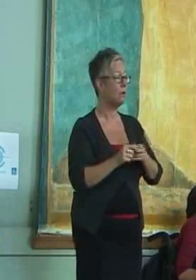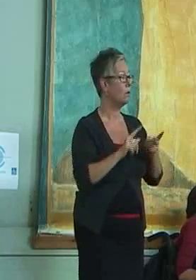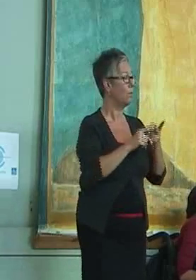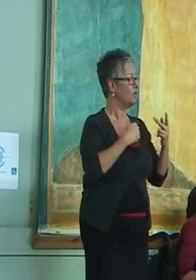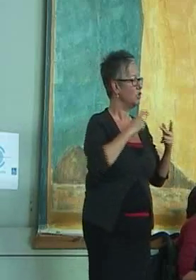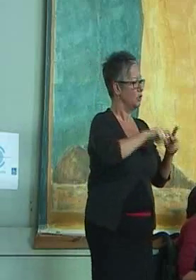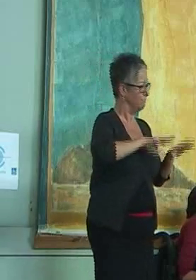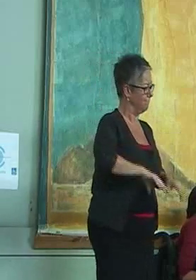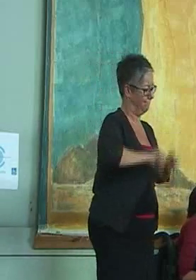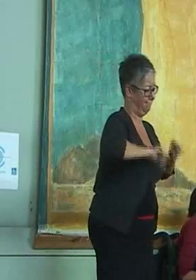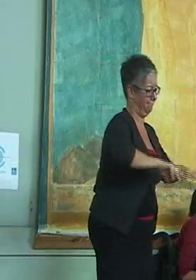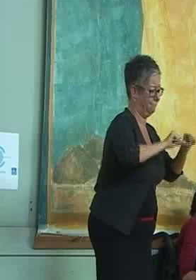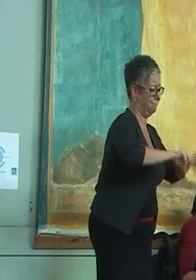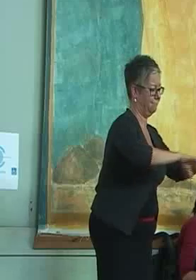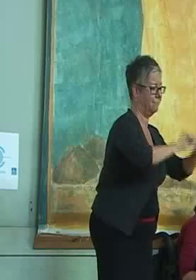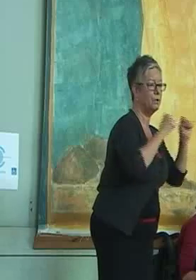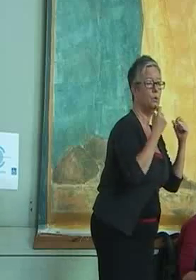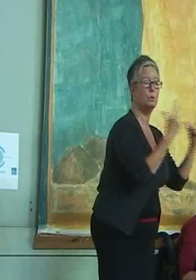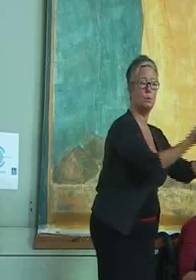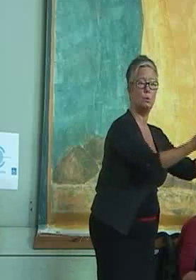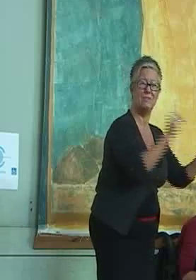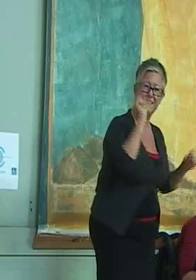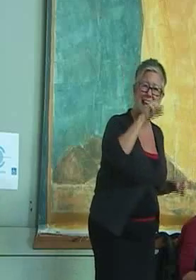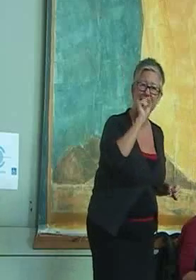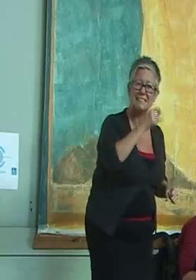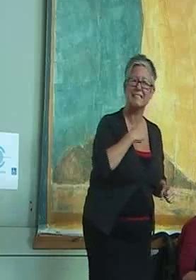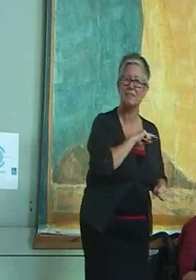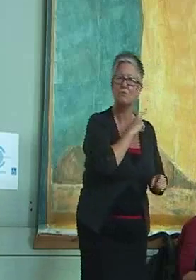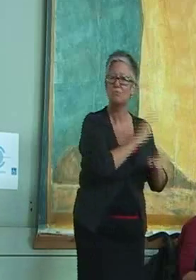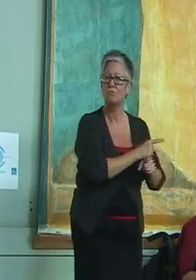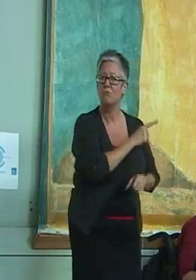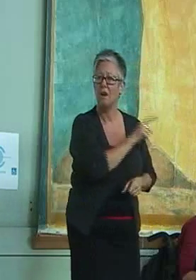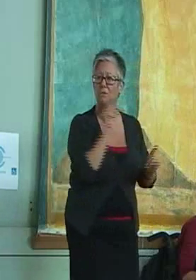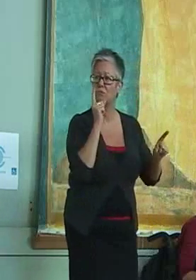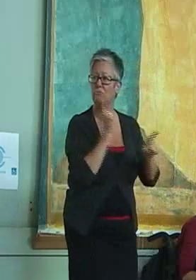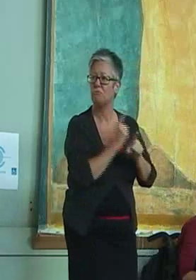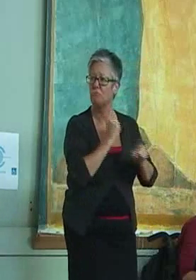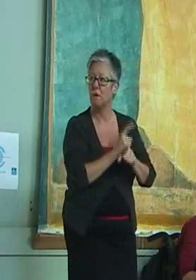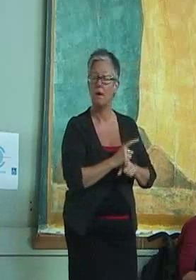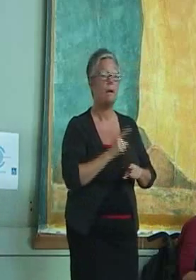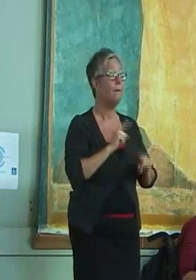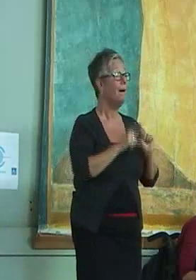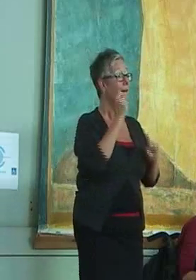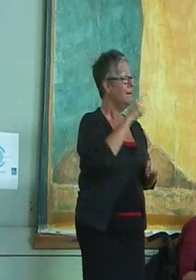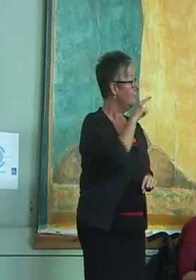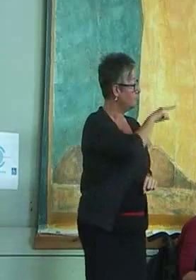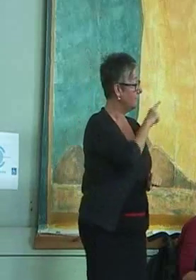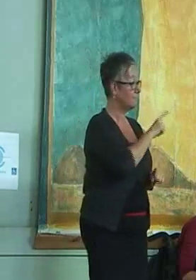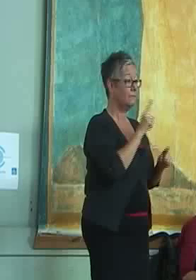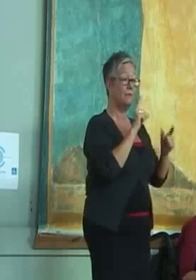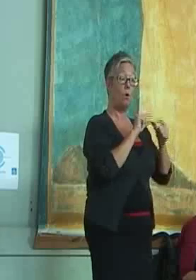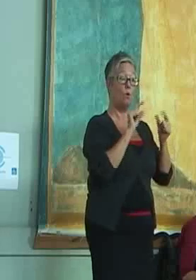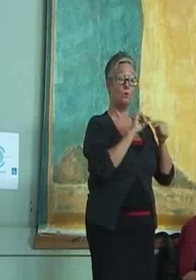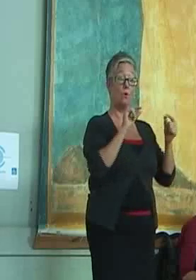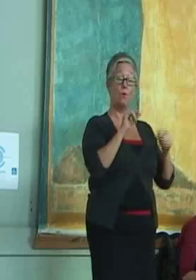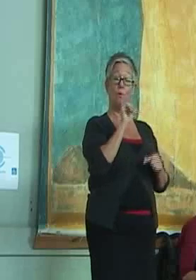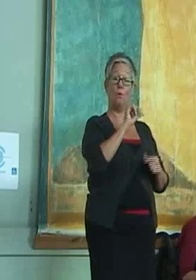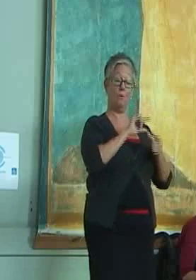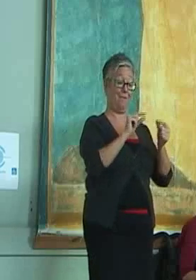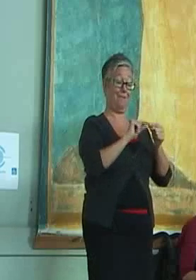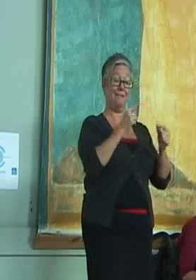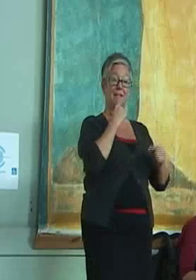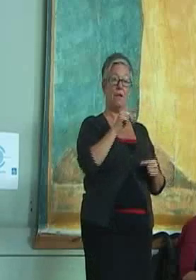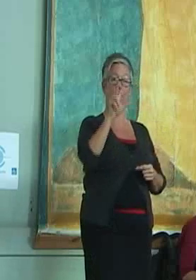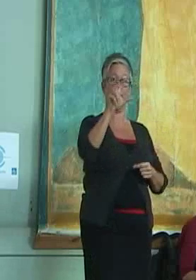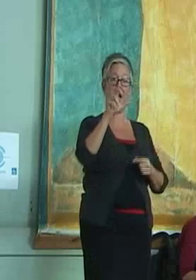initiatives. The problem is that he too is calling for almost $300 million